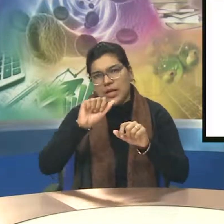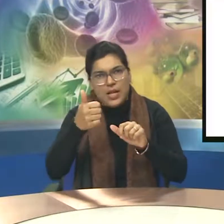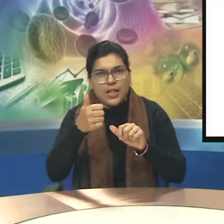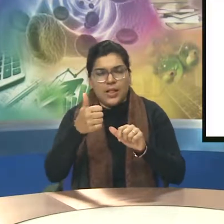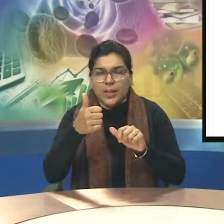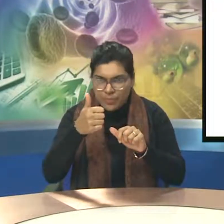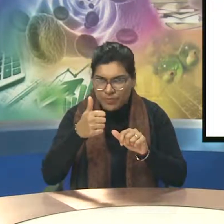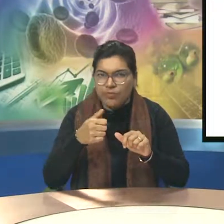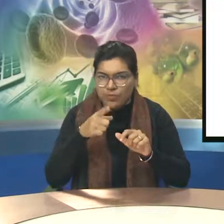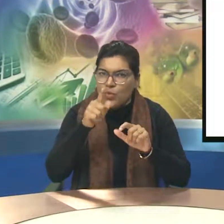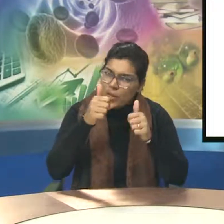multiple